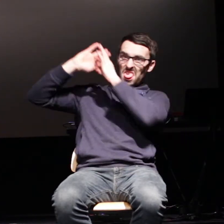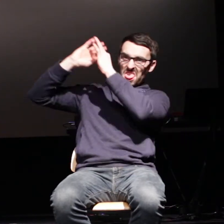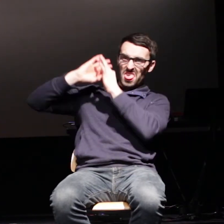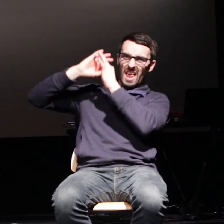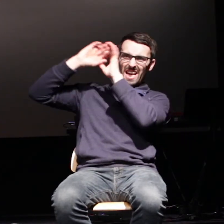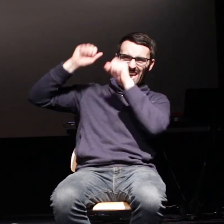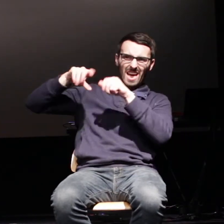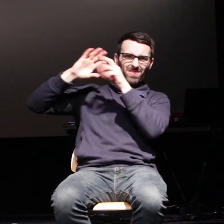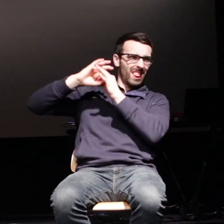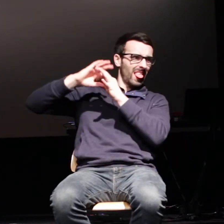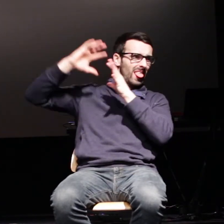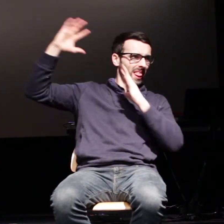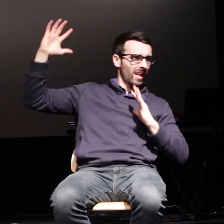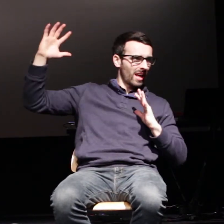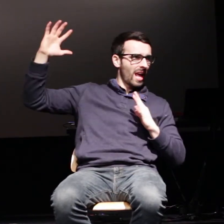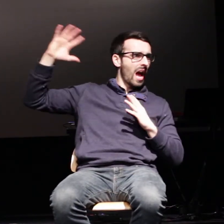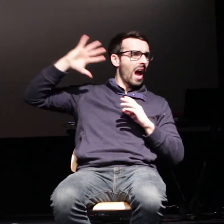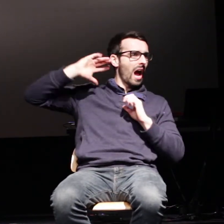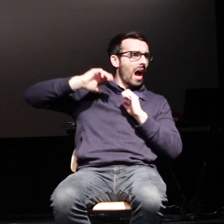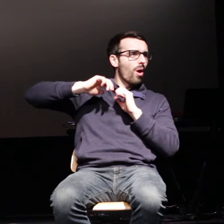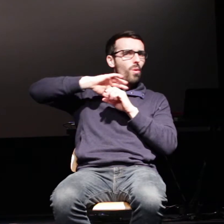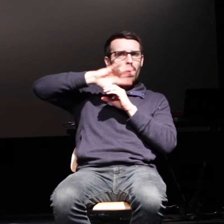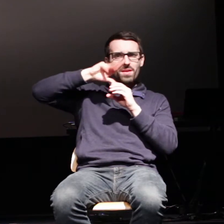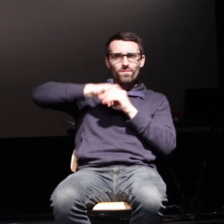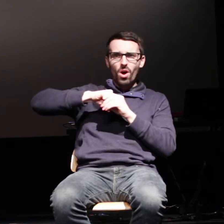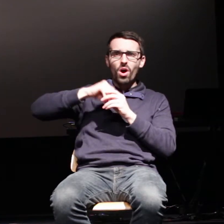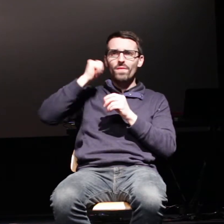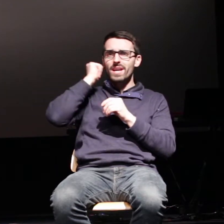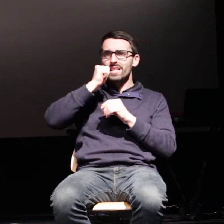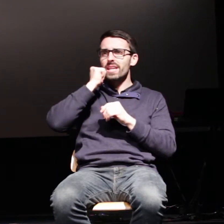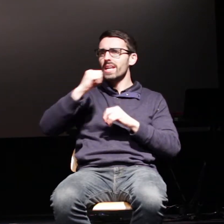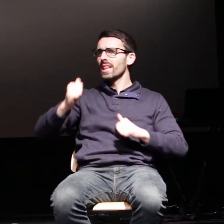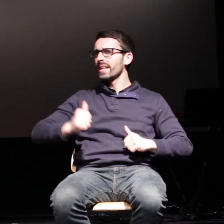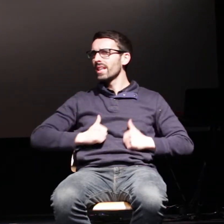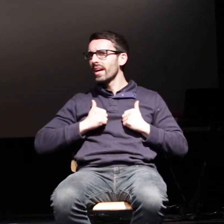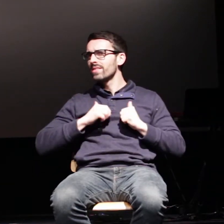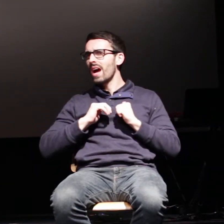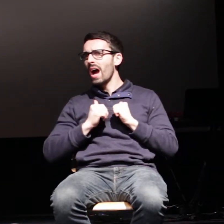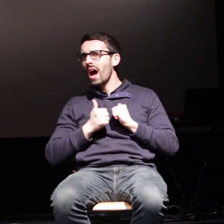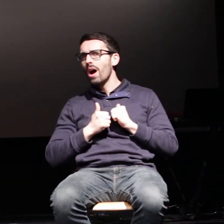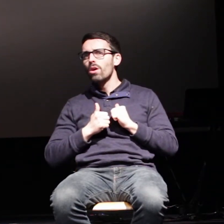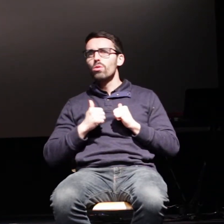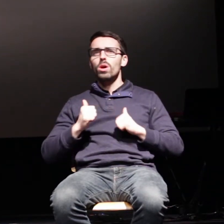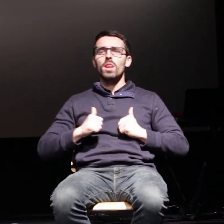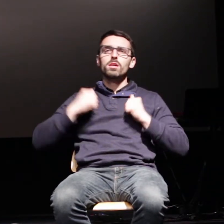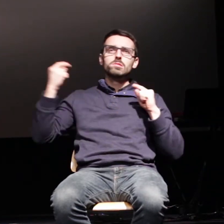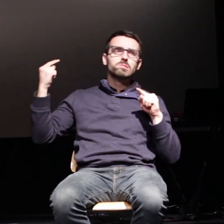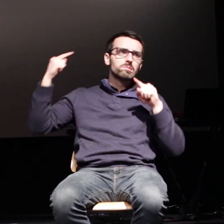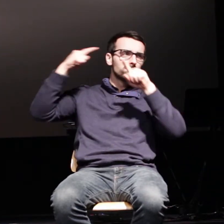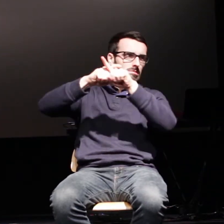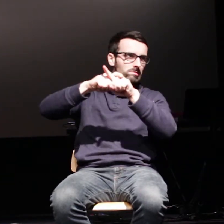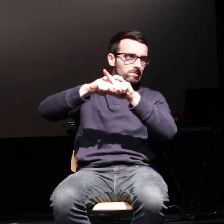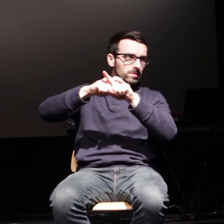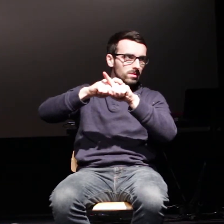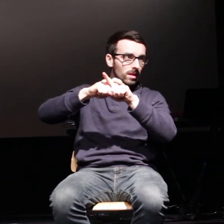wants to be involved in our daily lives, for how he wants to intersect our lives